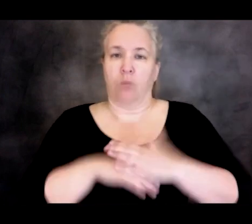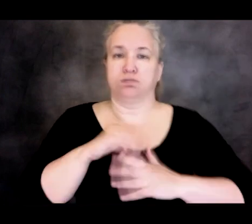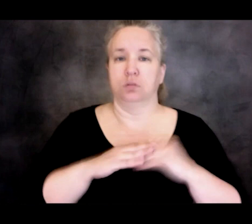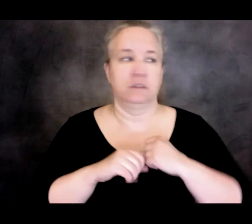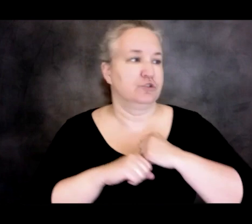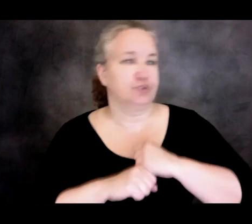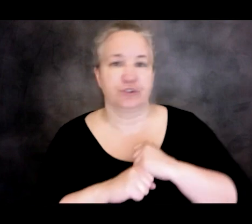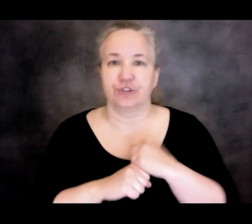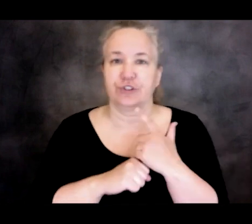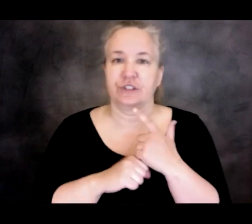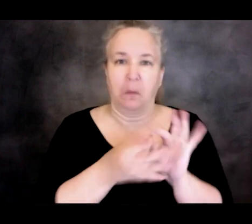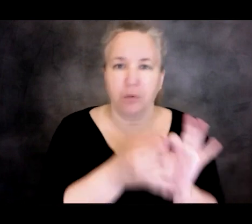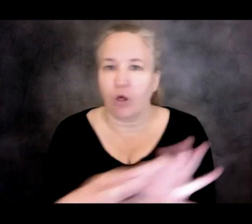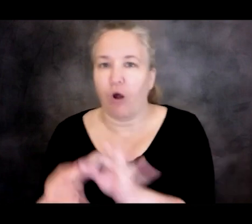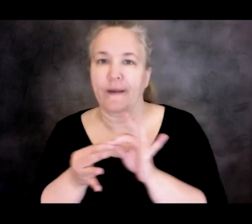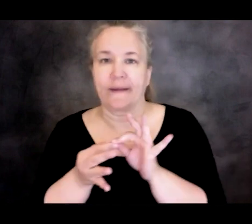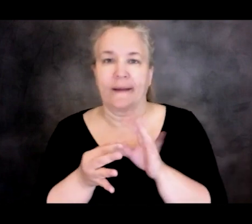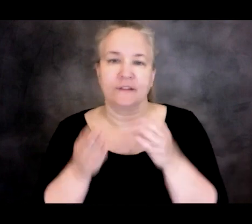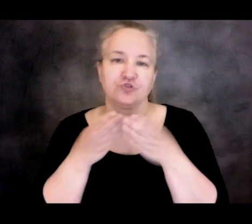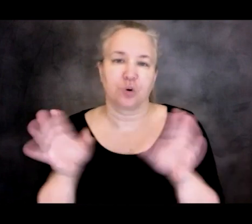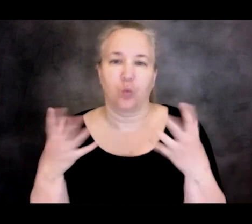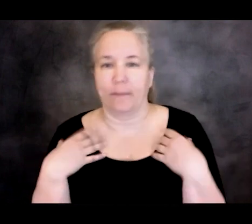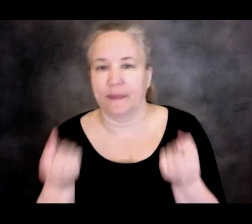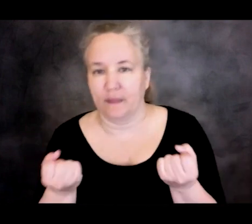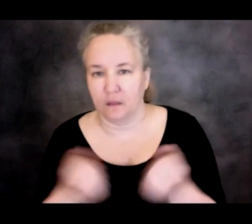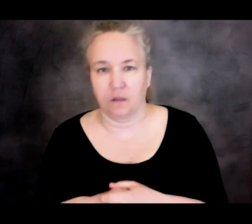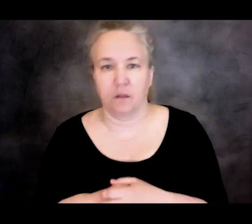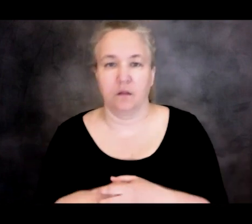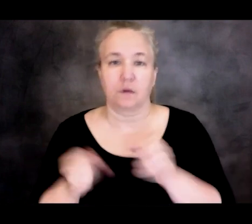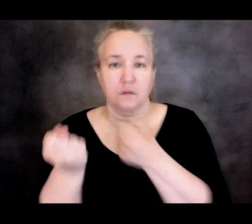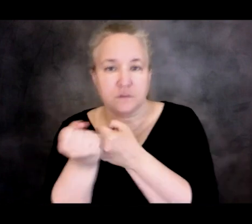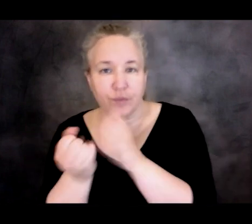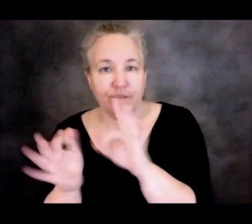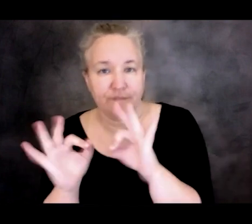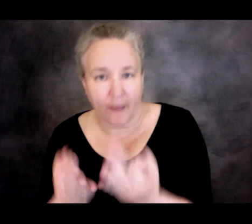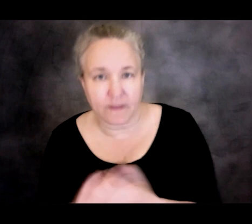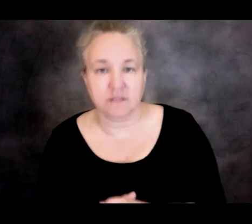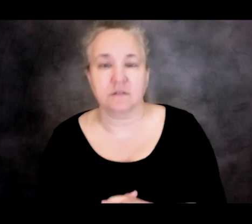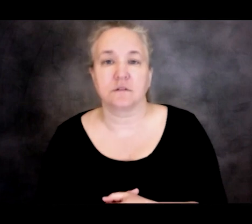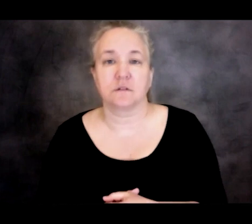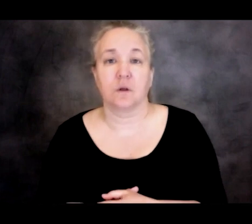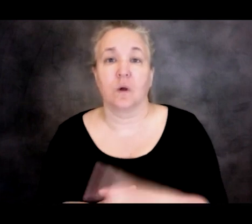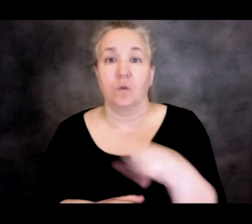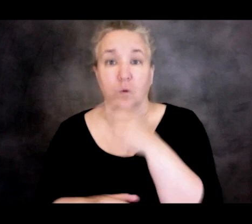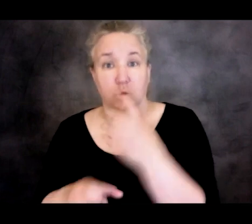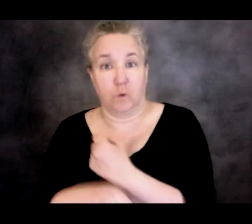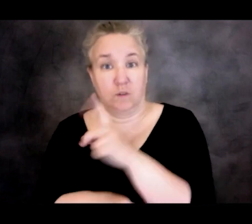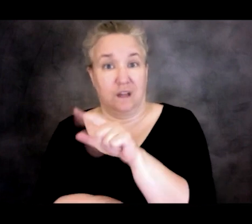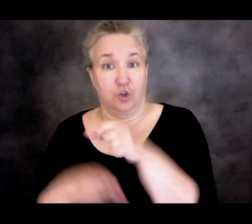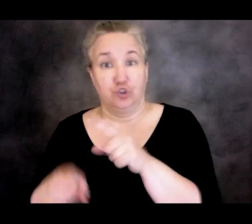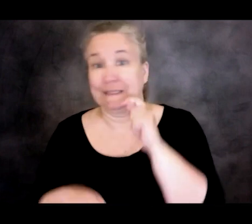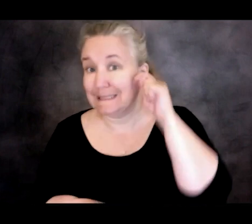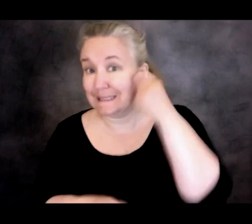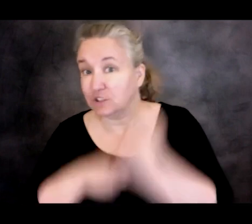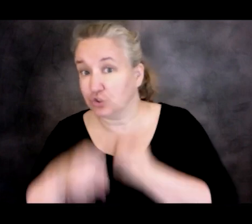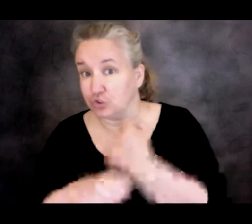and overall well-being. They were able to support their families, and those who obtained DACA in their teen years were